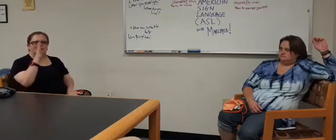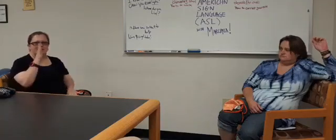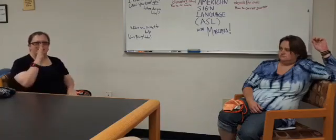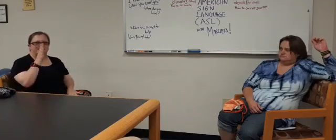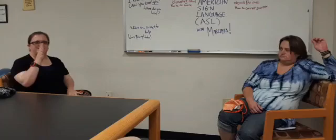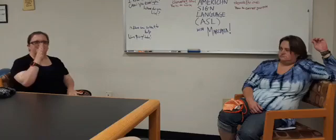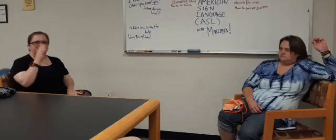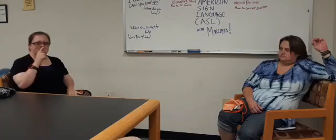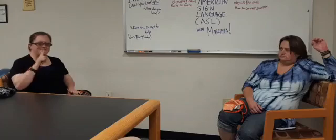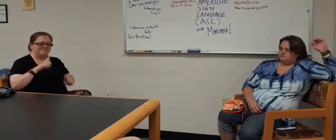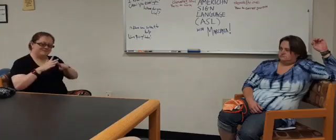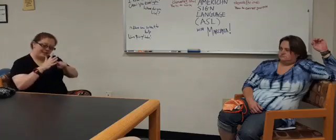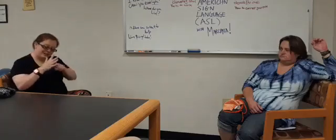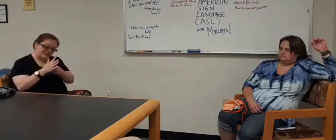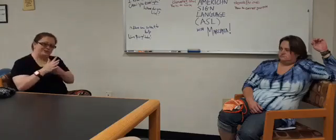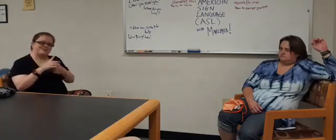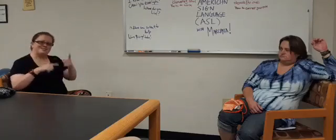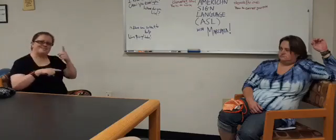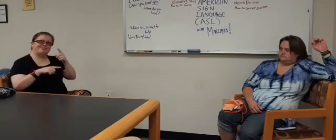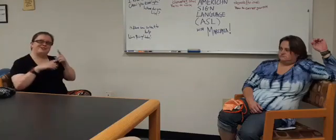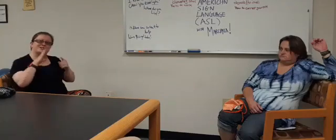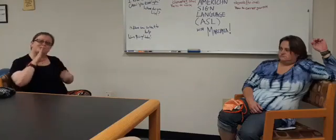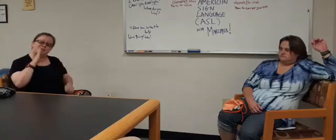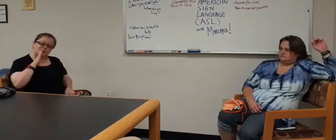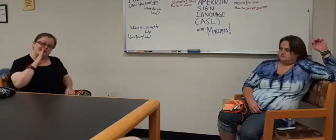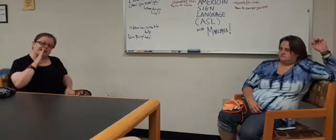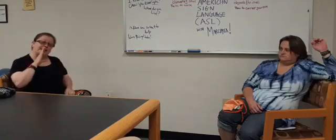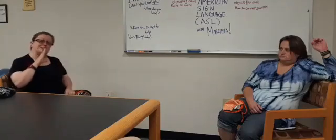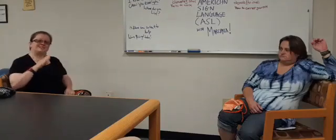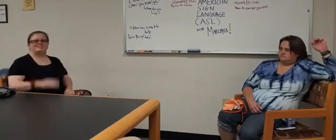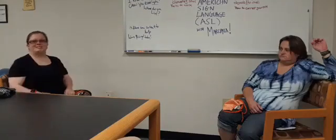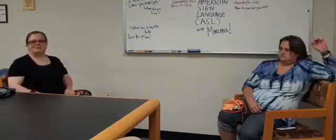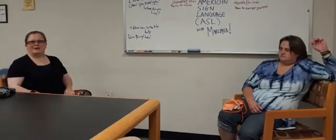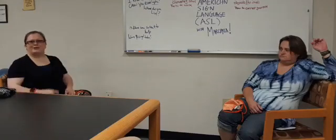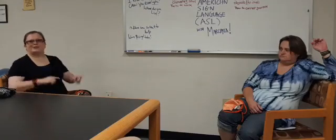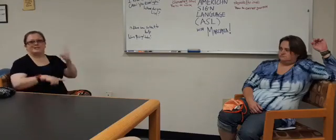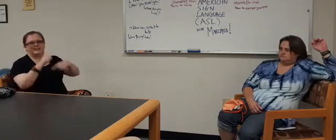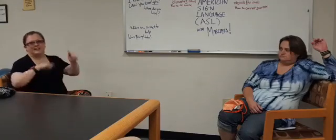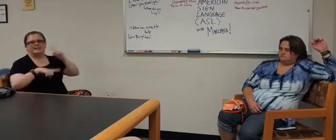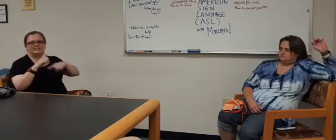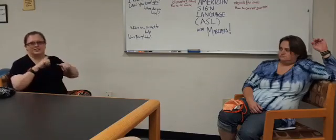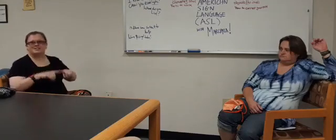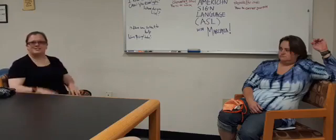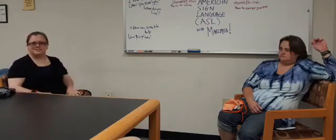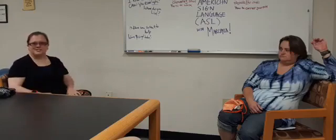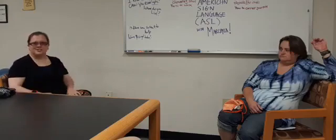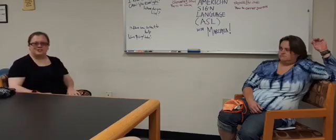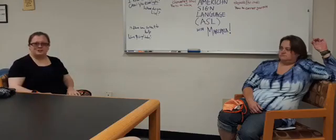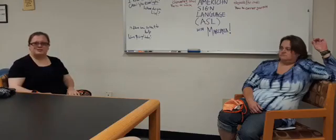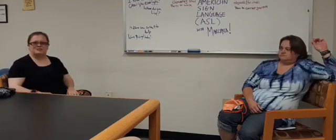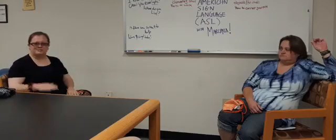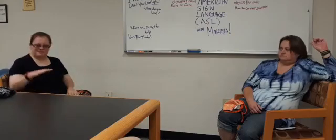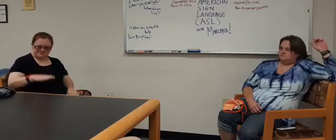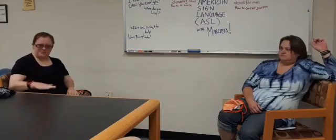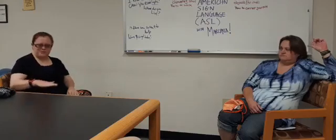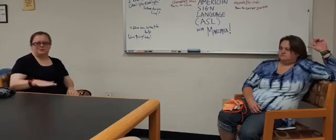to start speaking Okay. rather than signing because she was That's interesting.